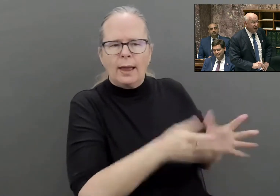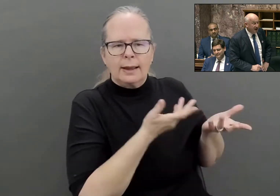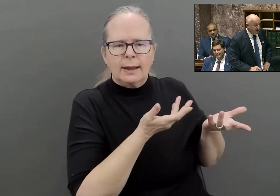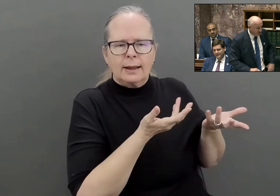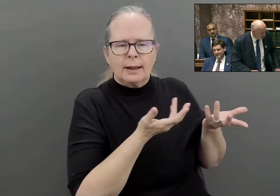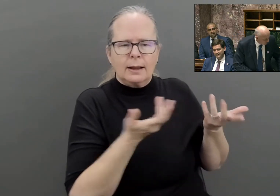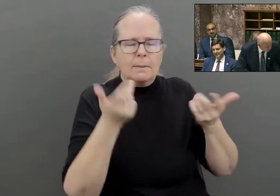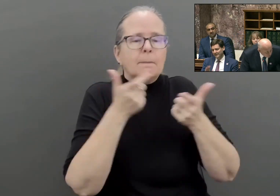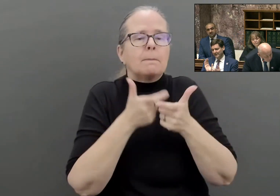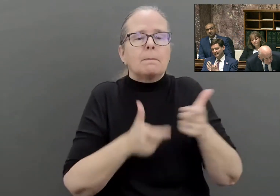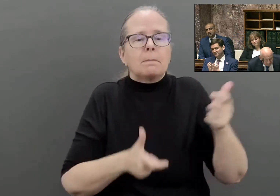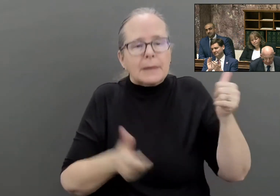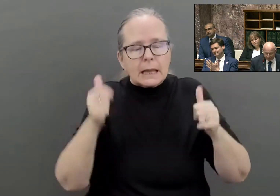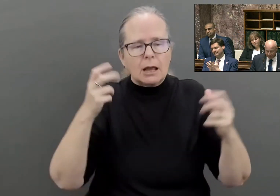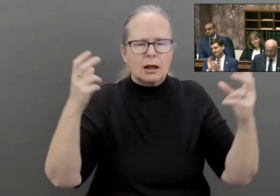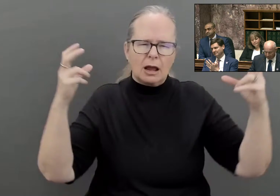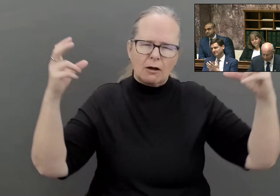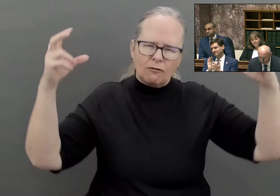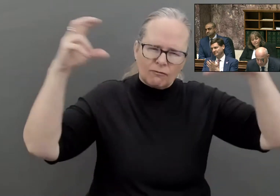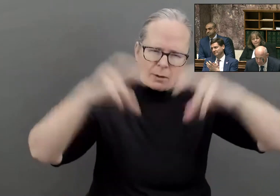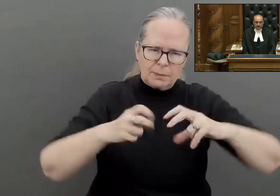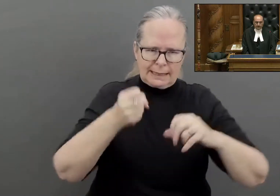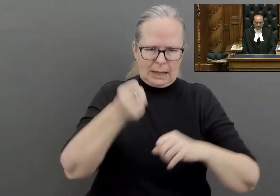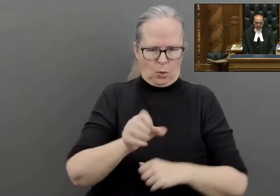30 years.